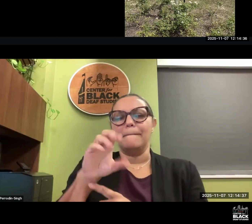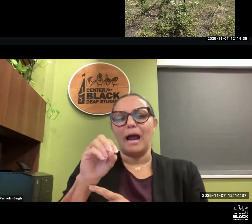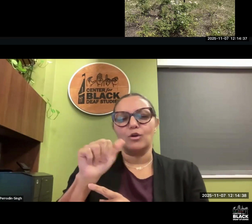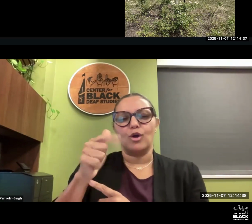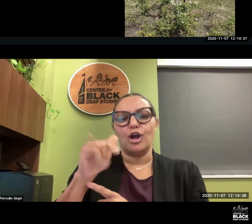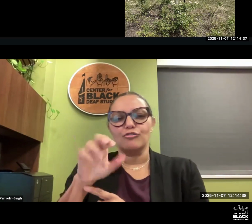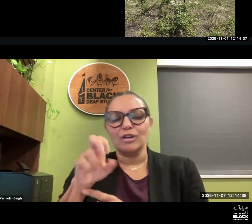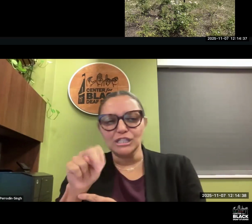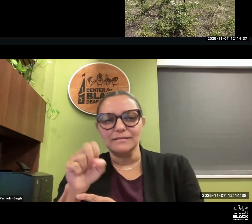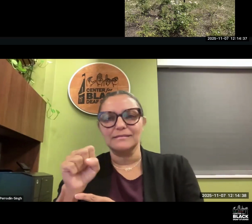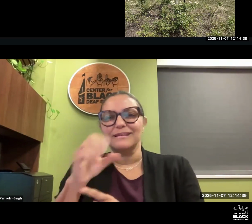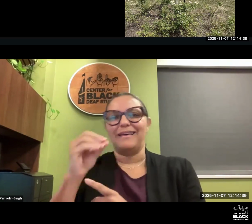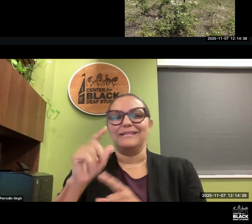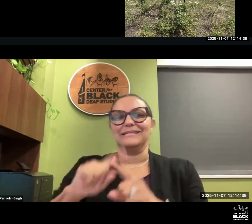example, my life within